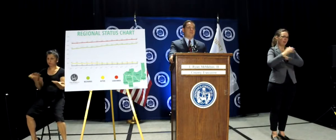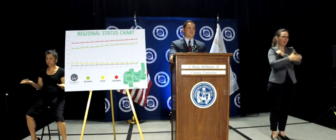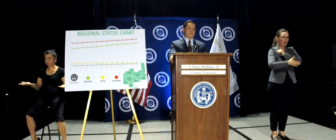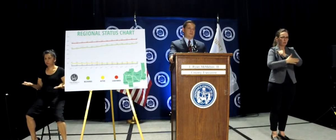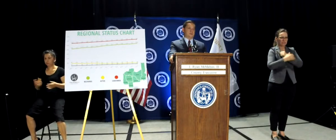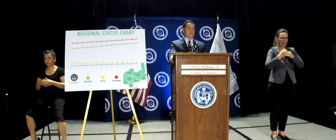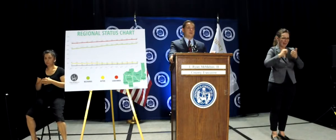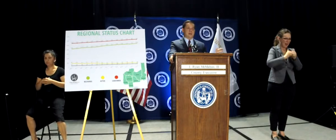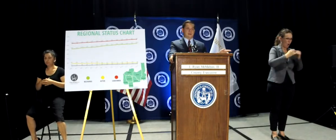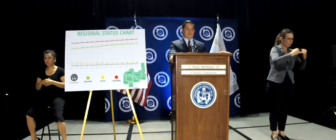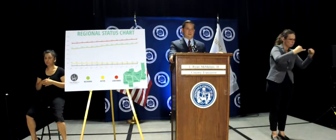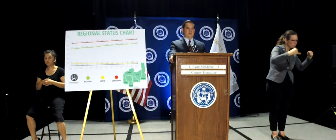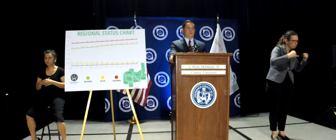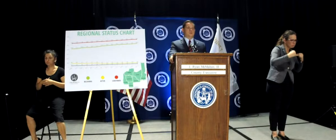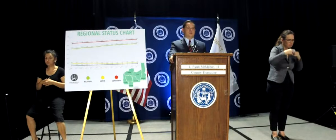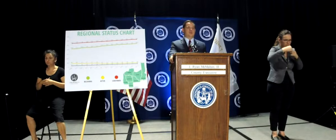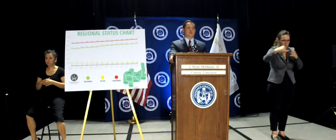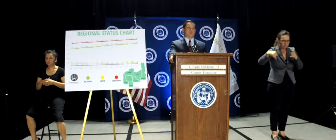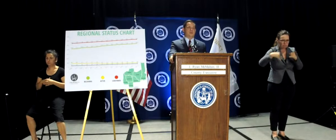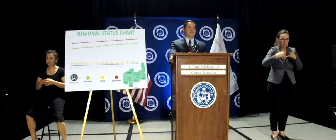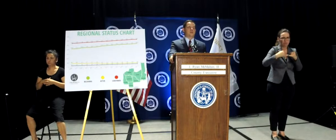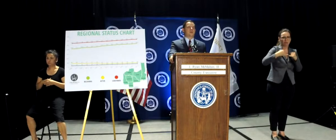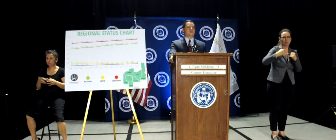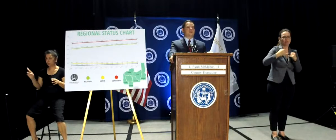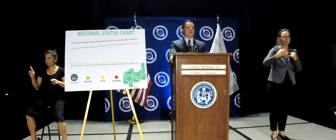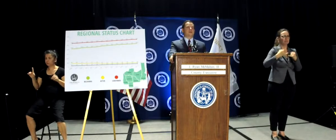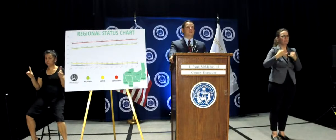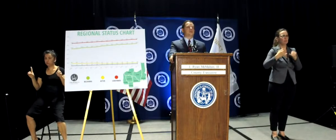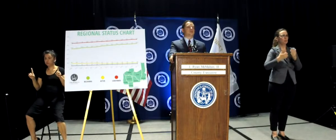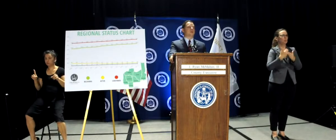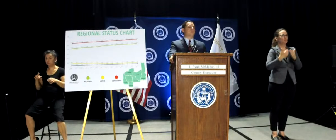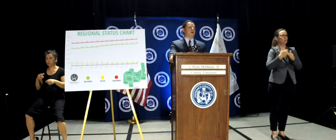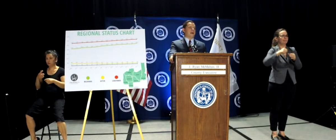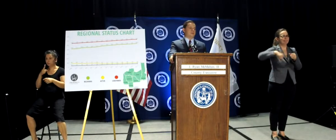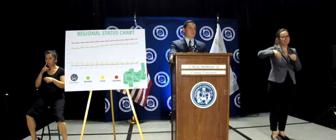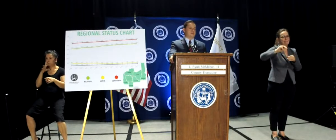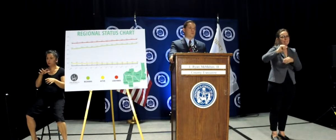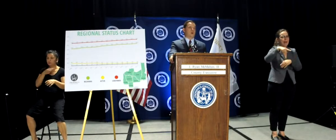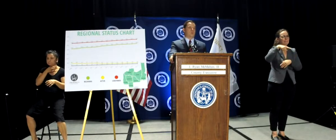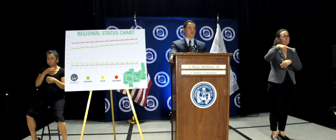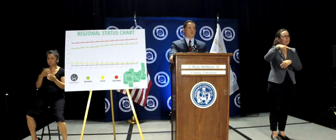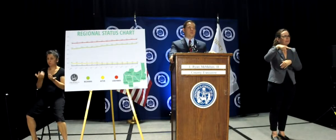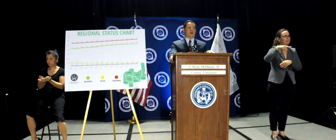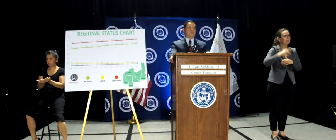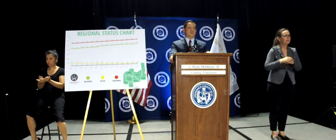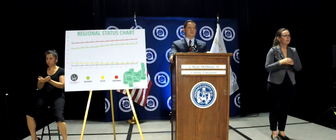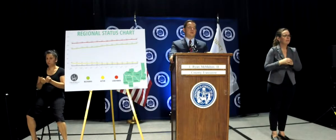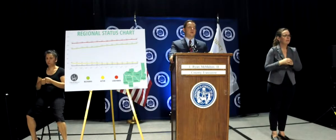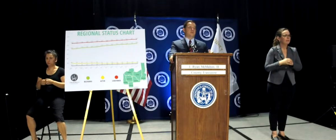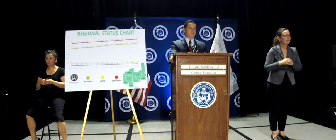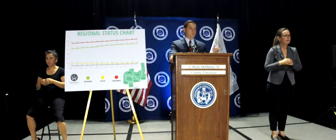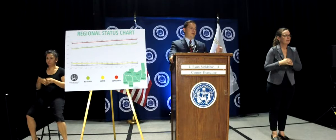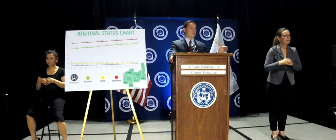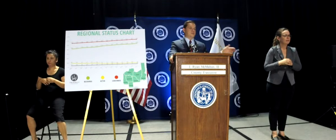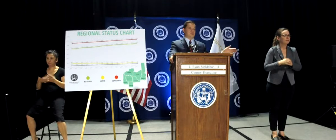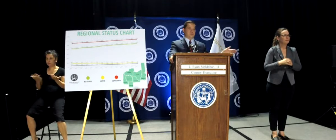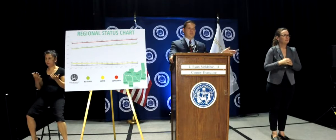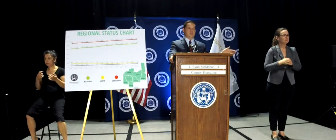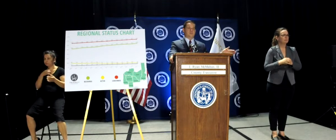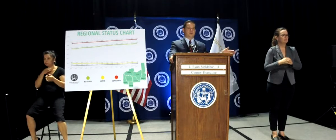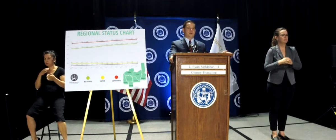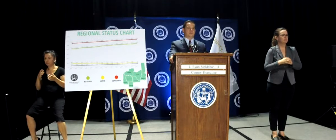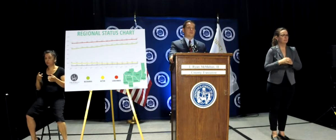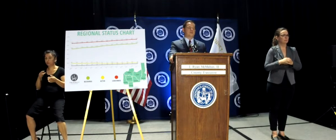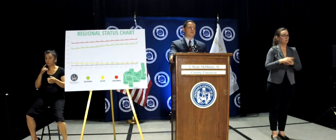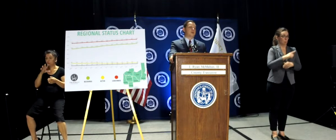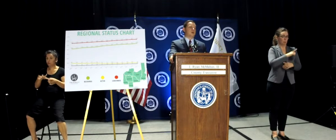made promises, was the issue with this. Did legislatures make promises, and what were those promises? If you made promises, you need